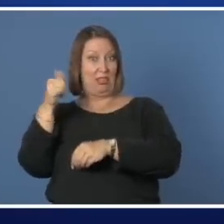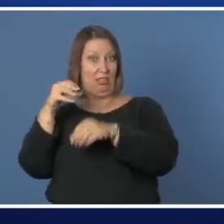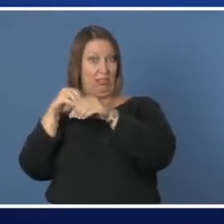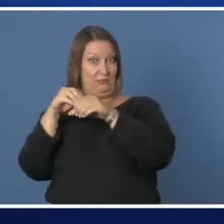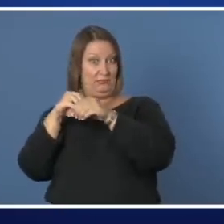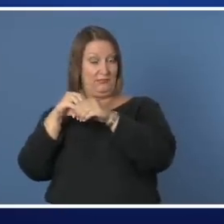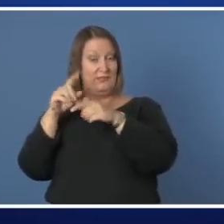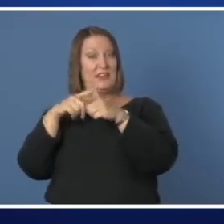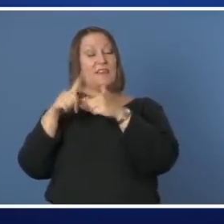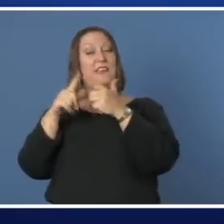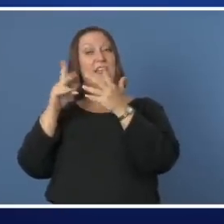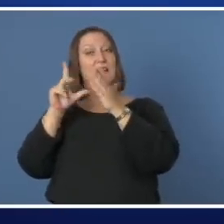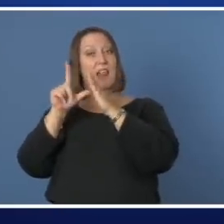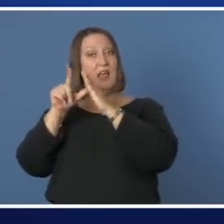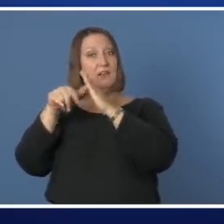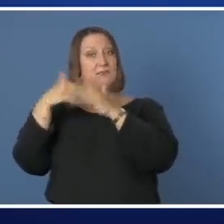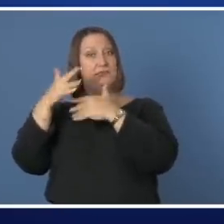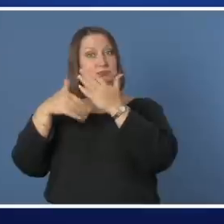8 or 9